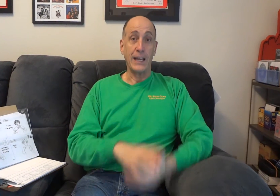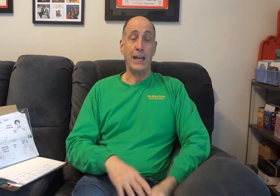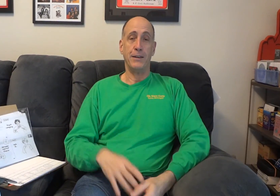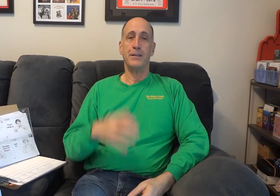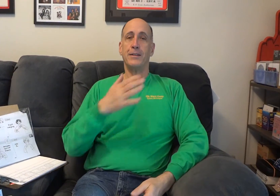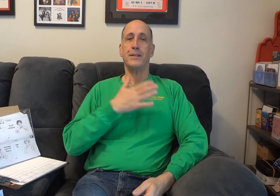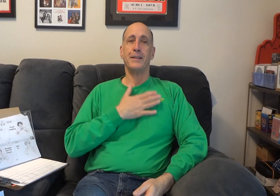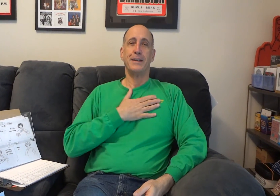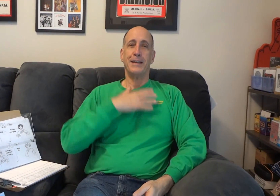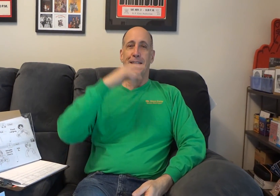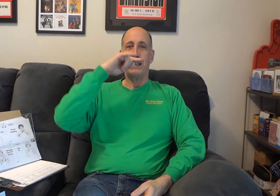again,